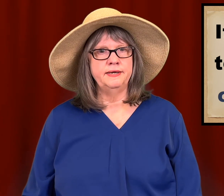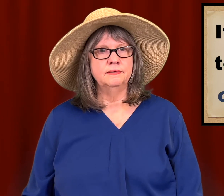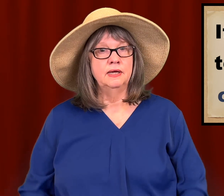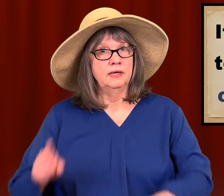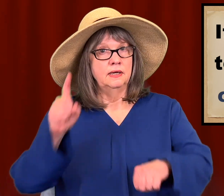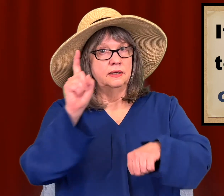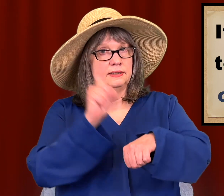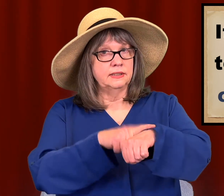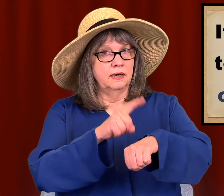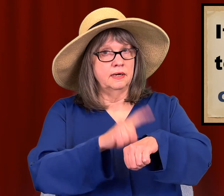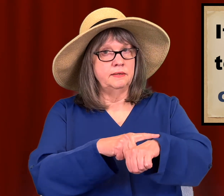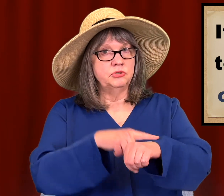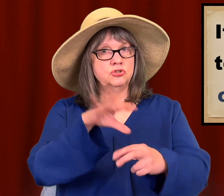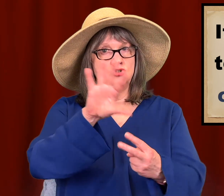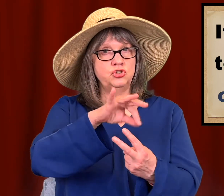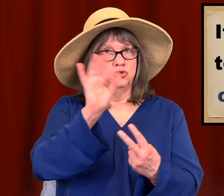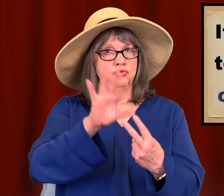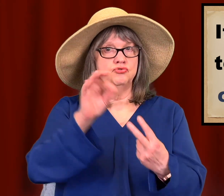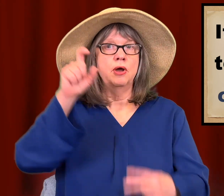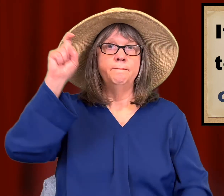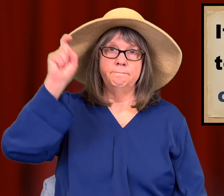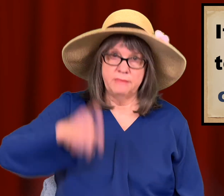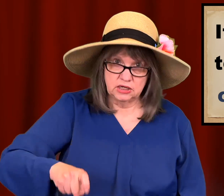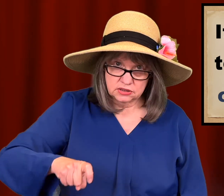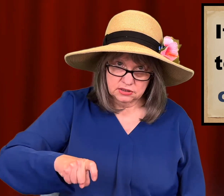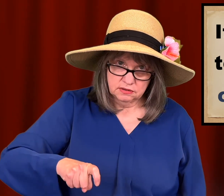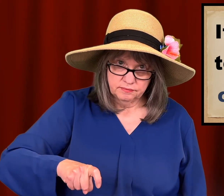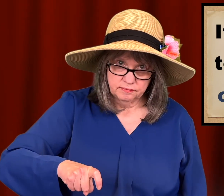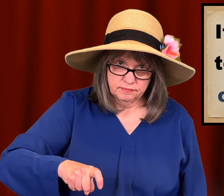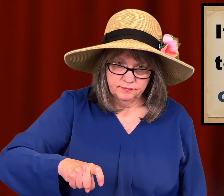sign time to choose, must.